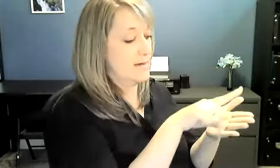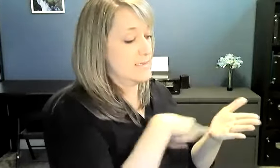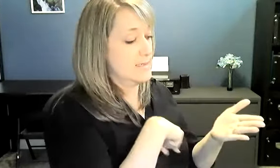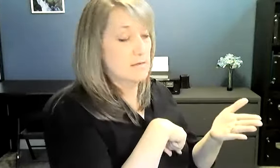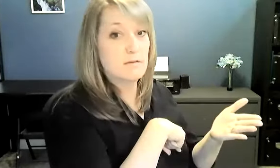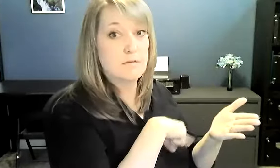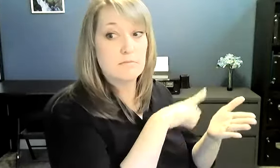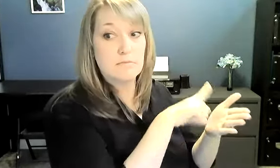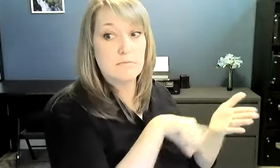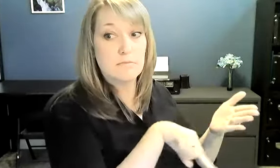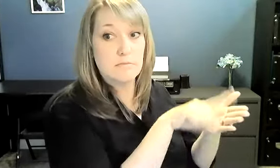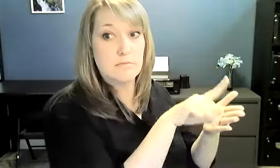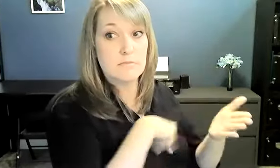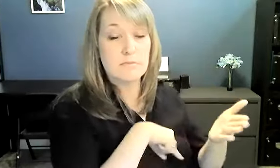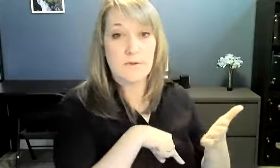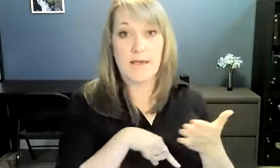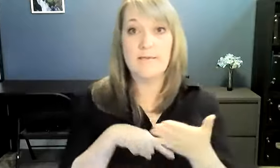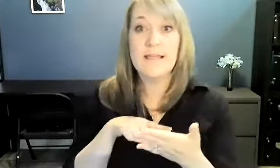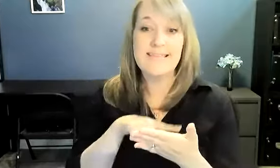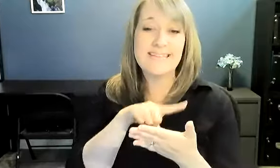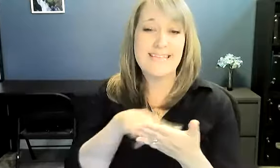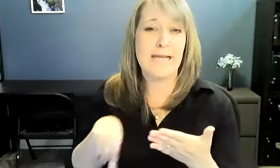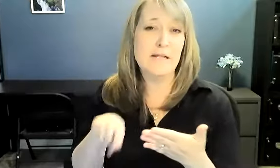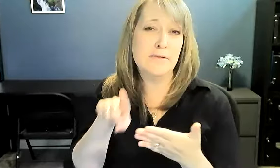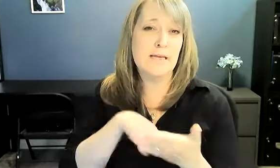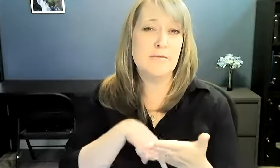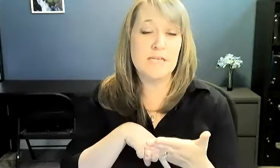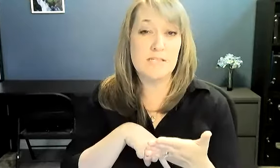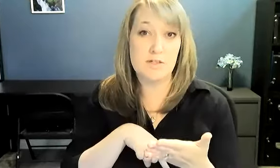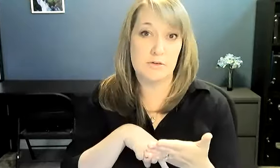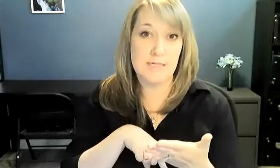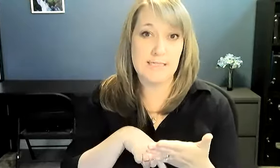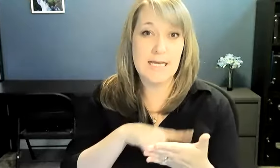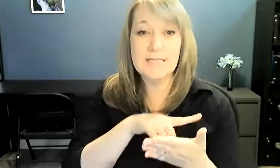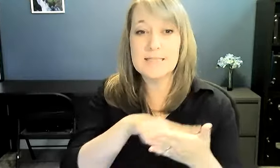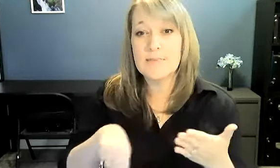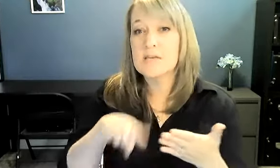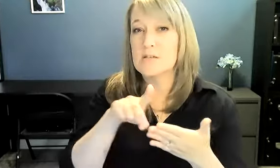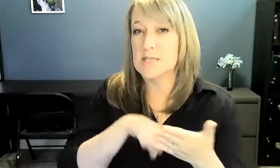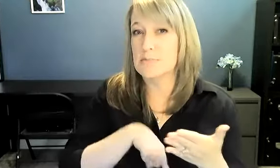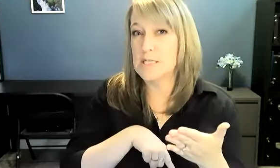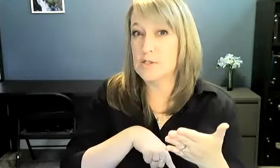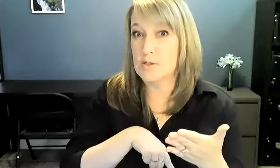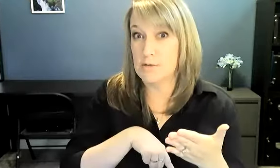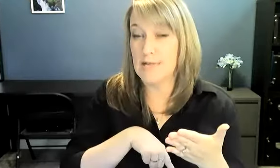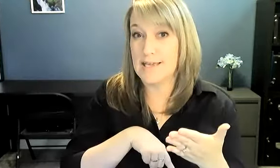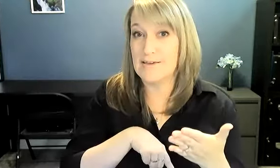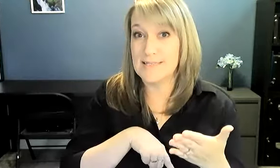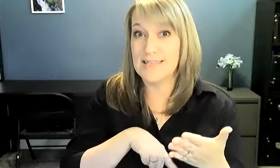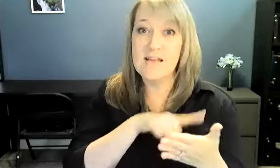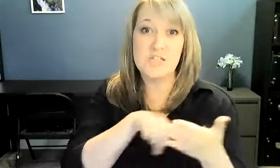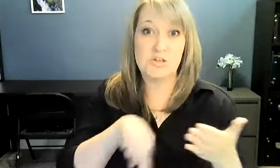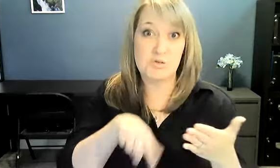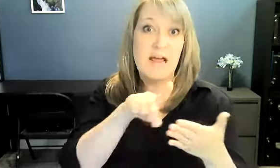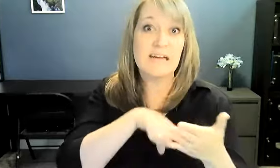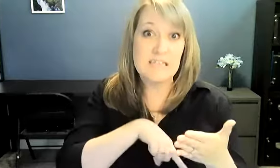X. Okay, this technically means to criticize. So some teachers don't like using that to correct